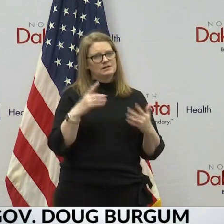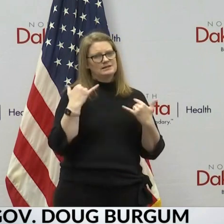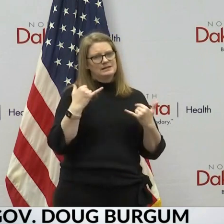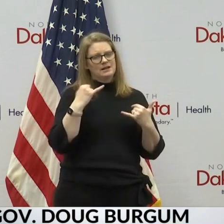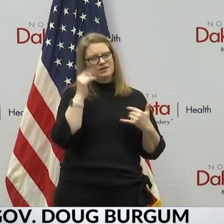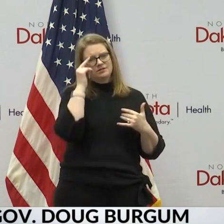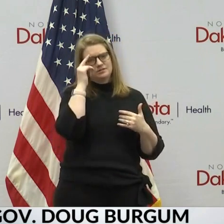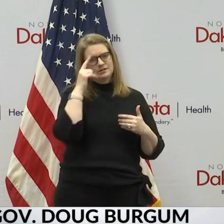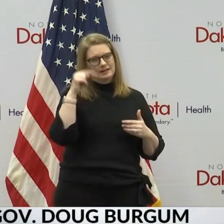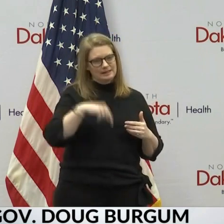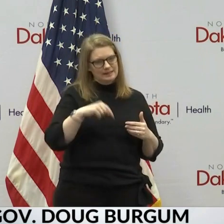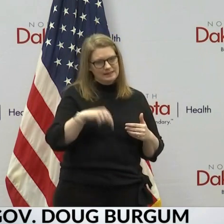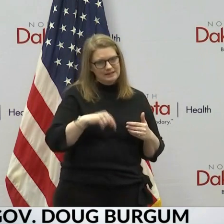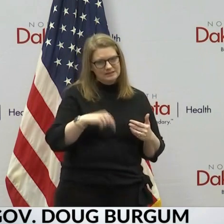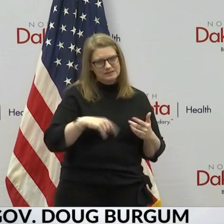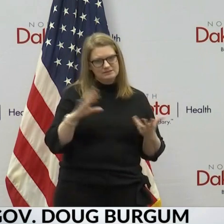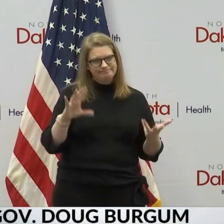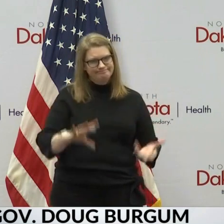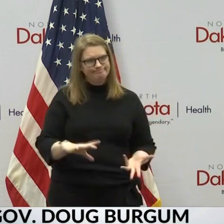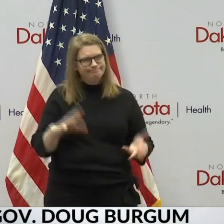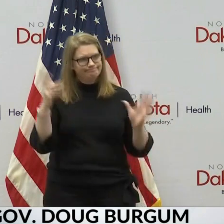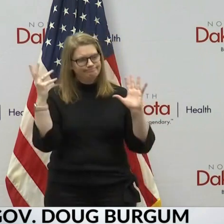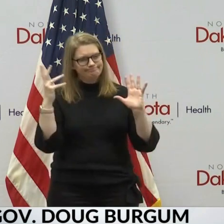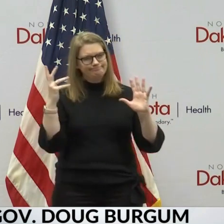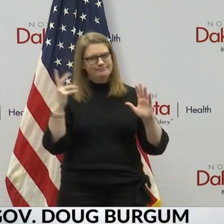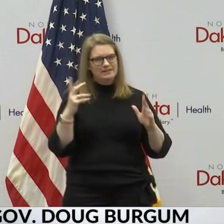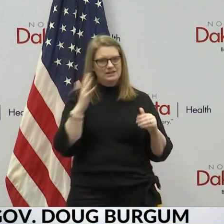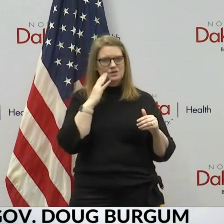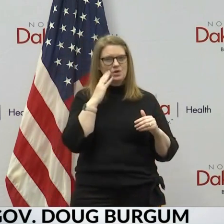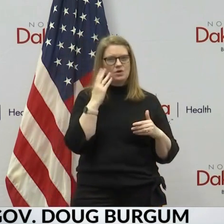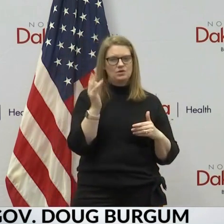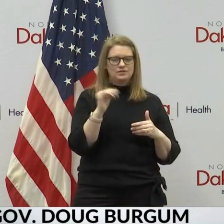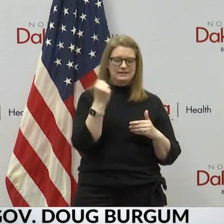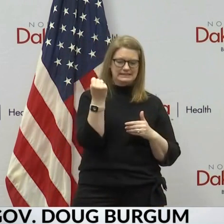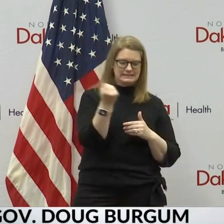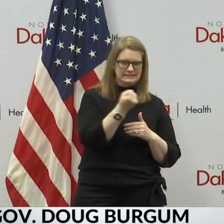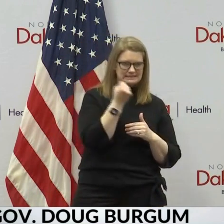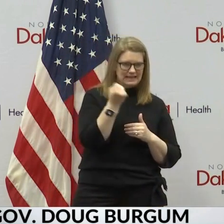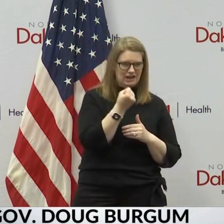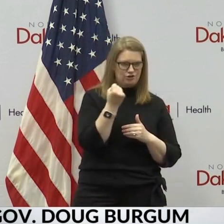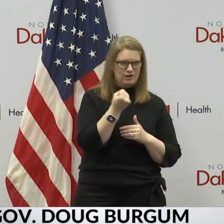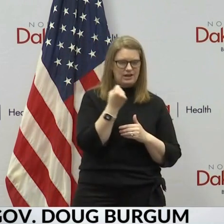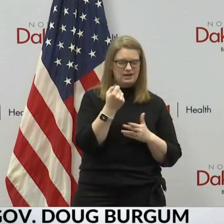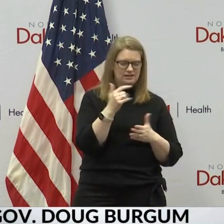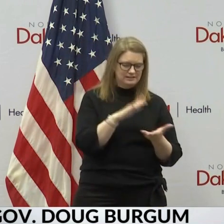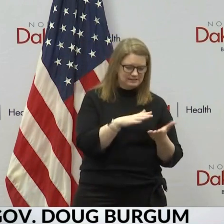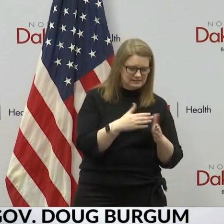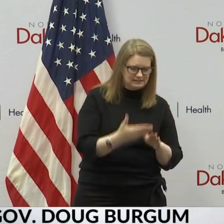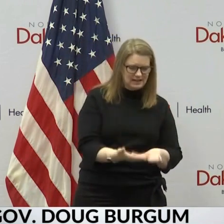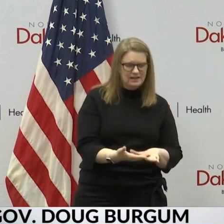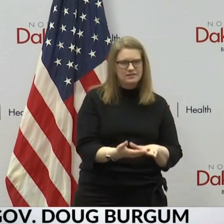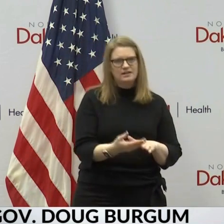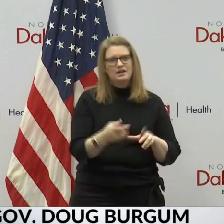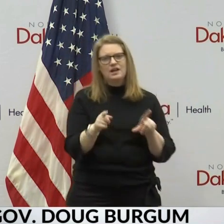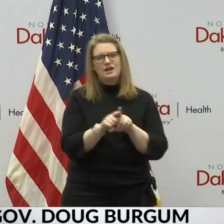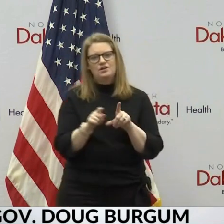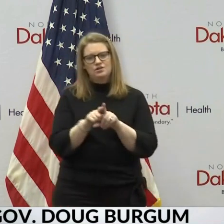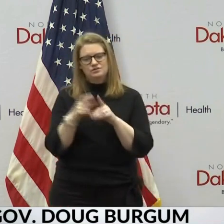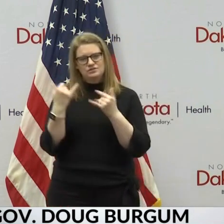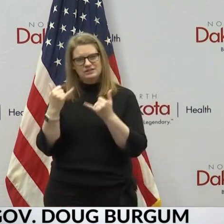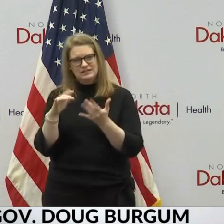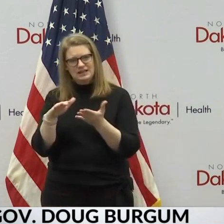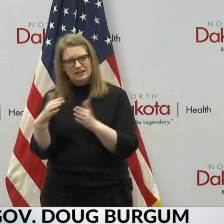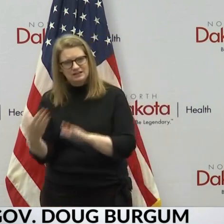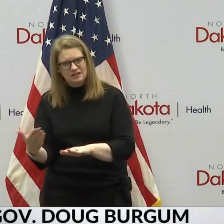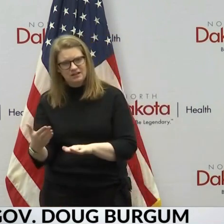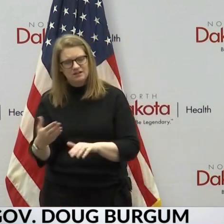this crisis, when we have deaths like we did on Saturday, and again today, which we'll report in tomorrow numbers from the First